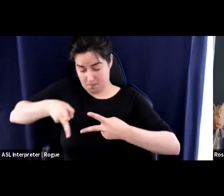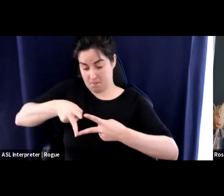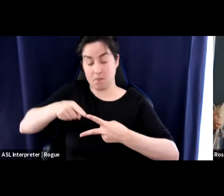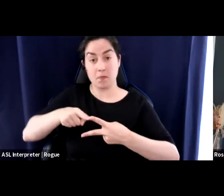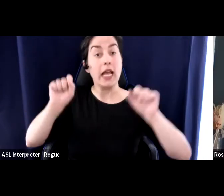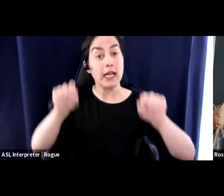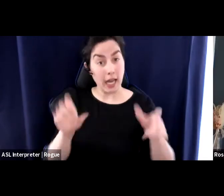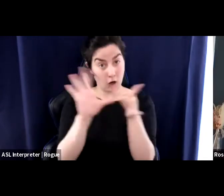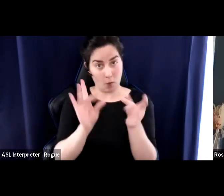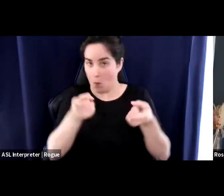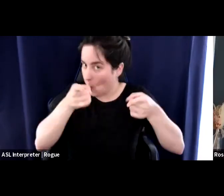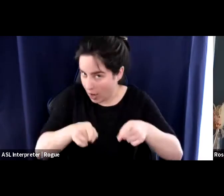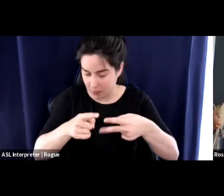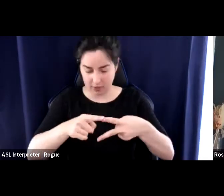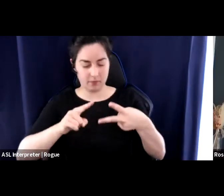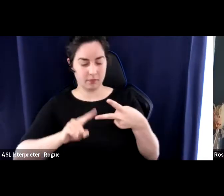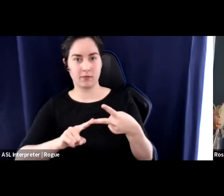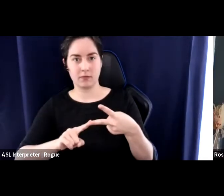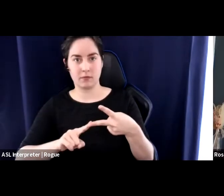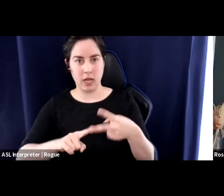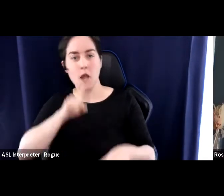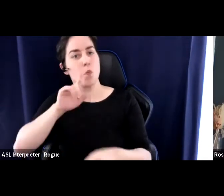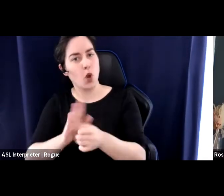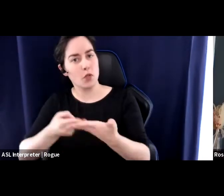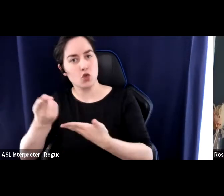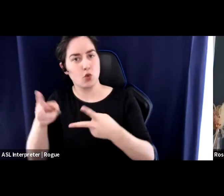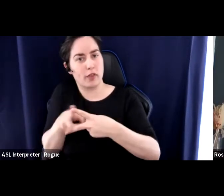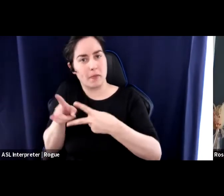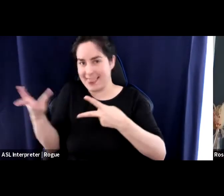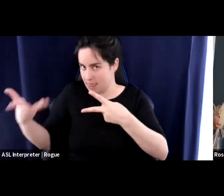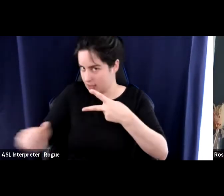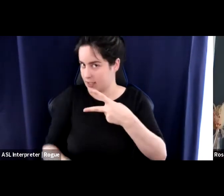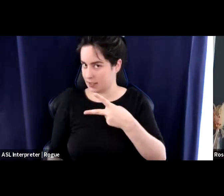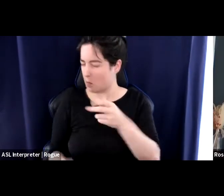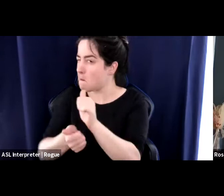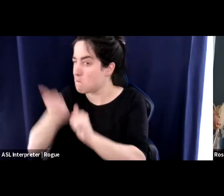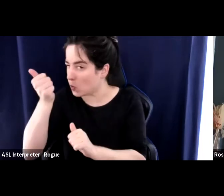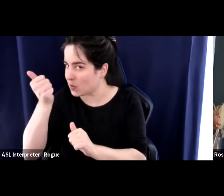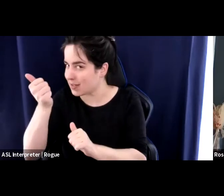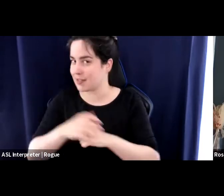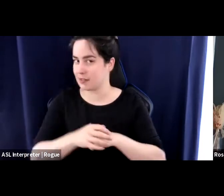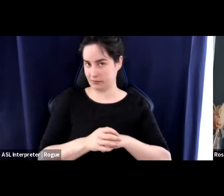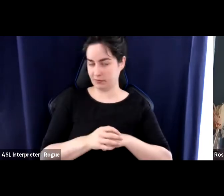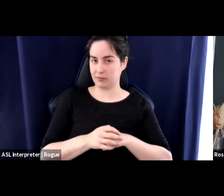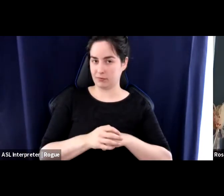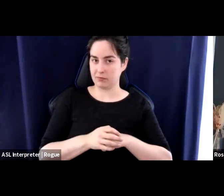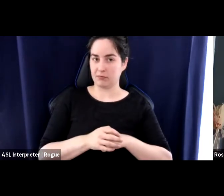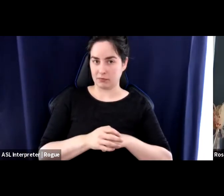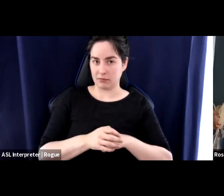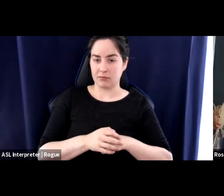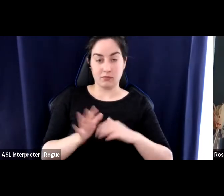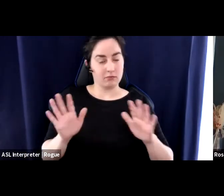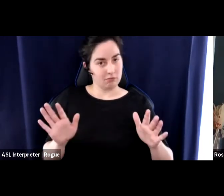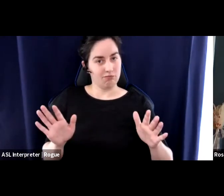testify, and not demonstrate an understanding of the duty to tell the truth. And the majority, I